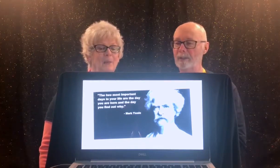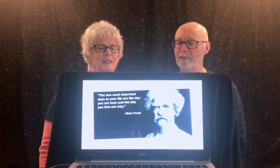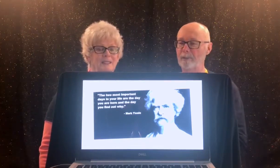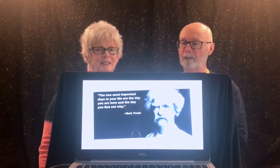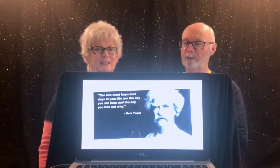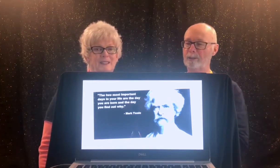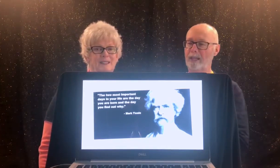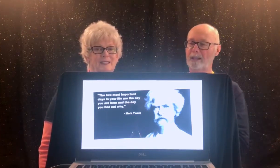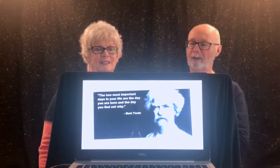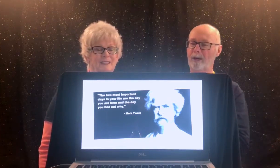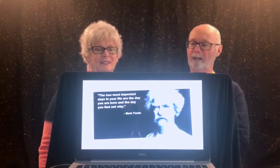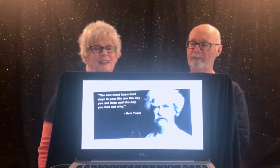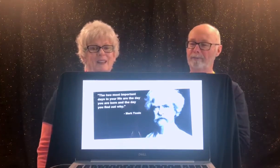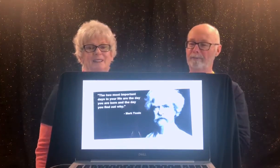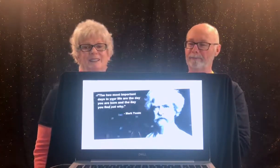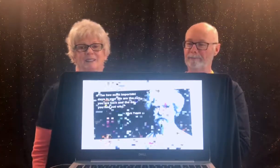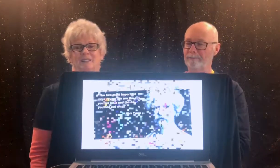Love and Amazing. Motion Signing Choir. Yeah.